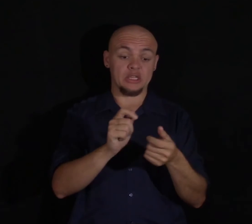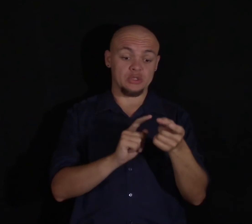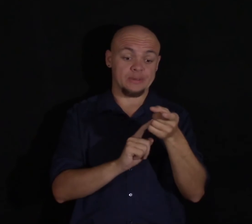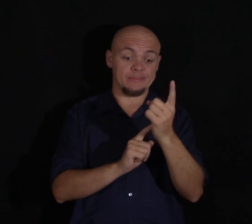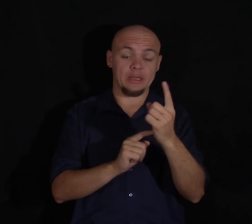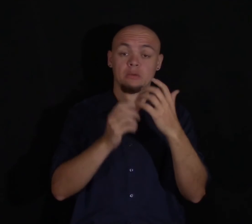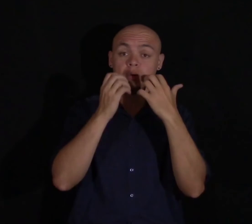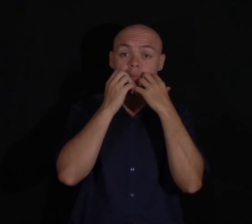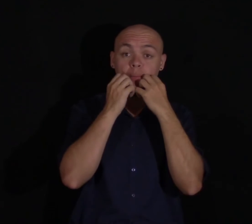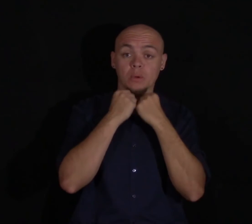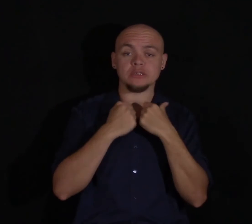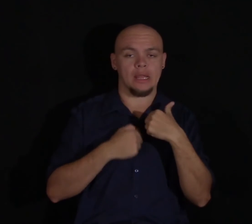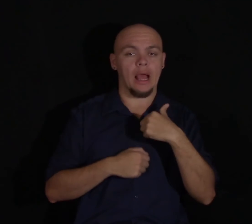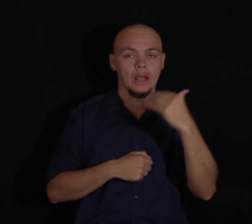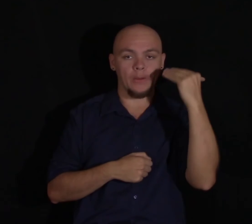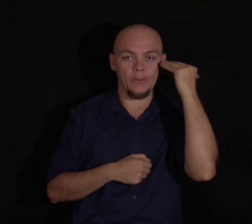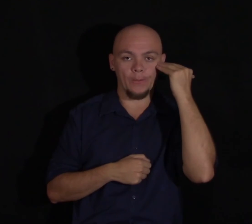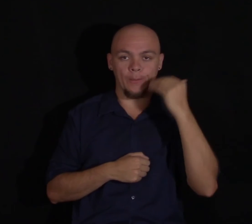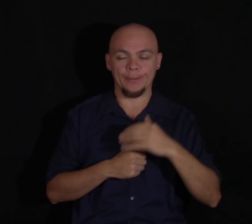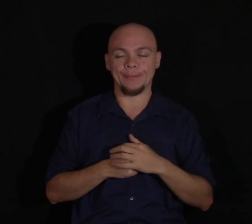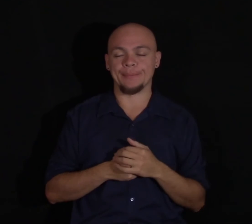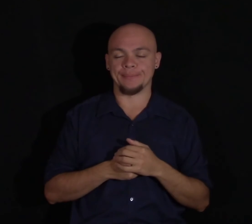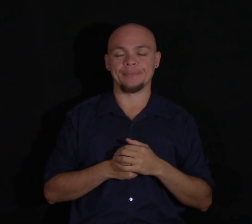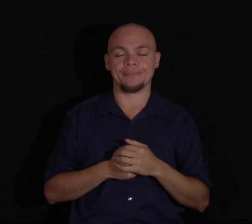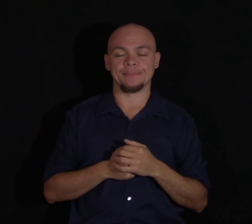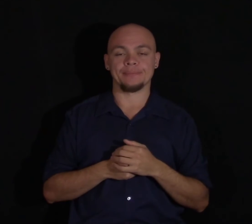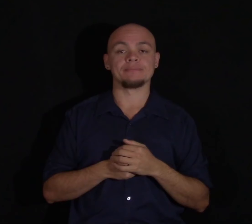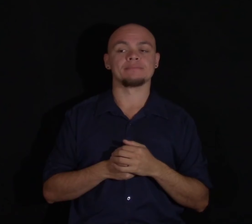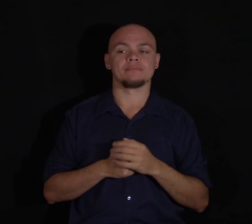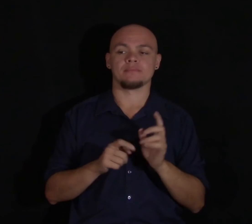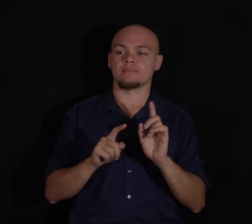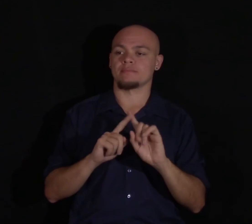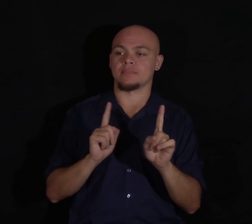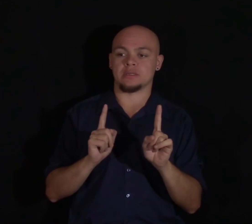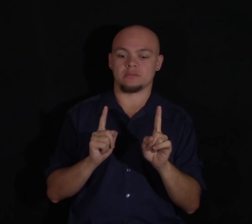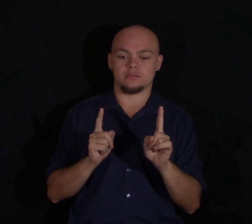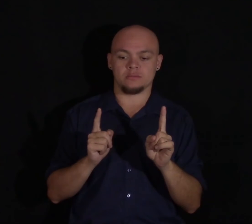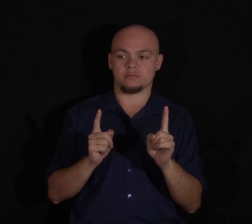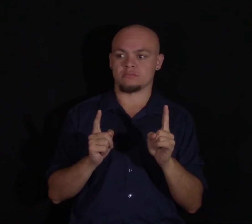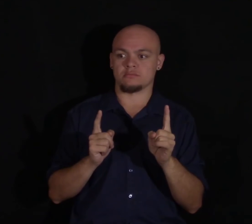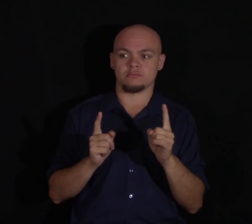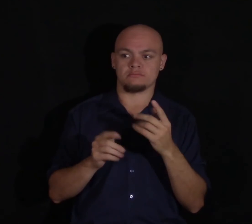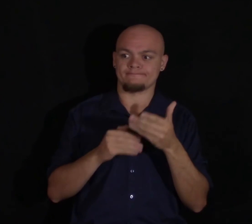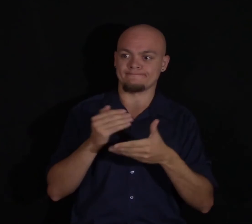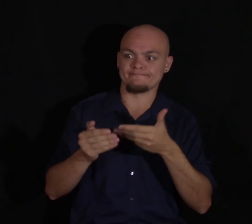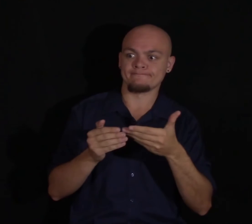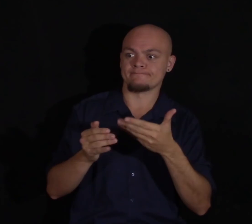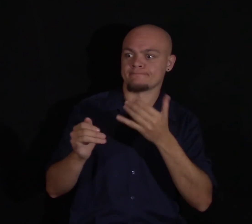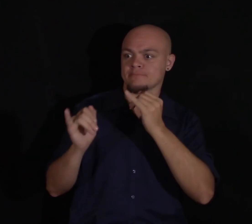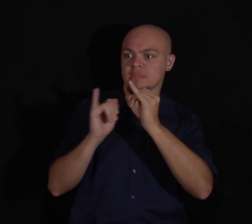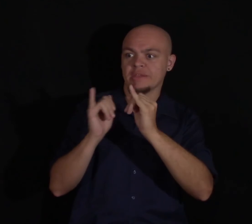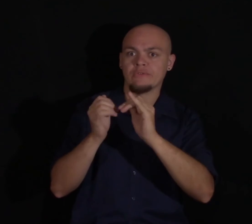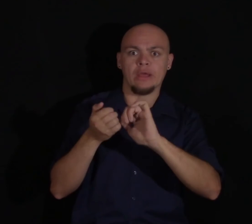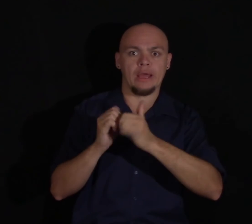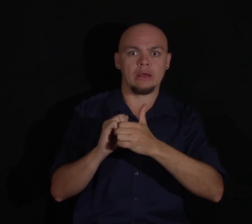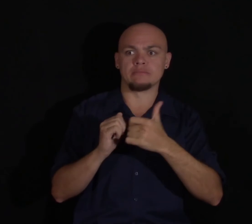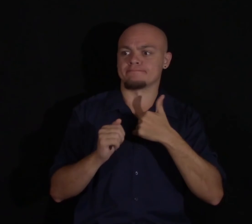me, yet I remained irresolute in what manner to commence the interview, when the old man addressed